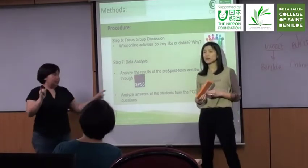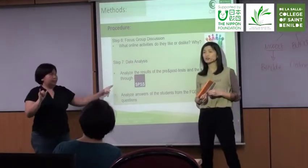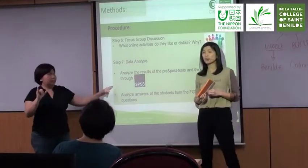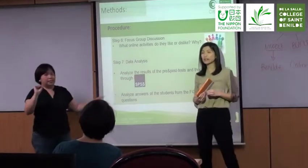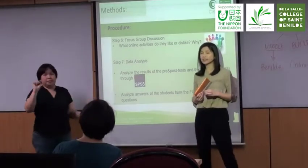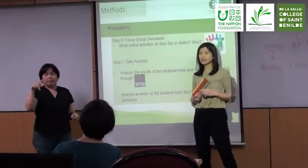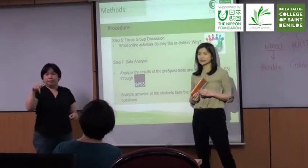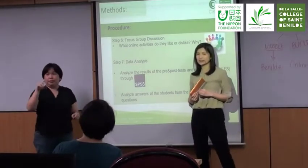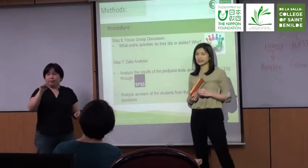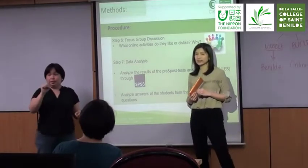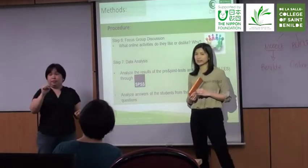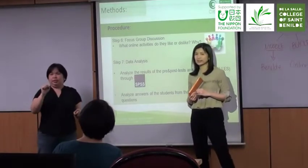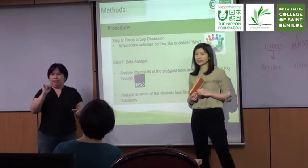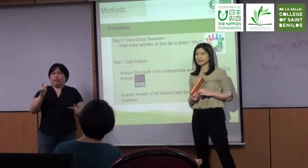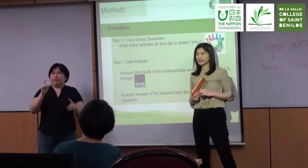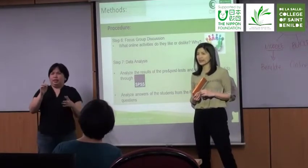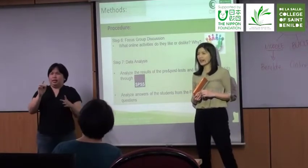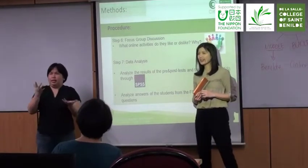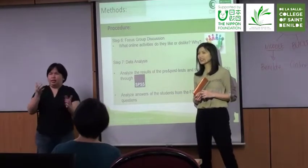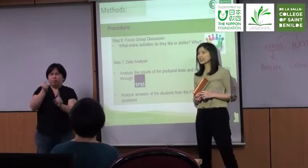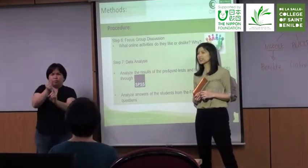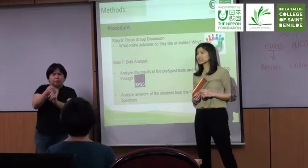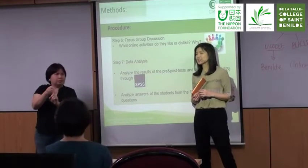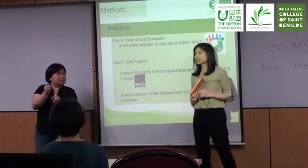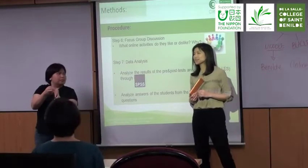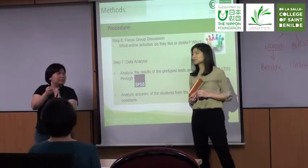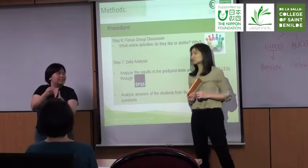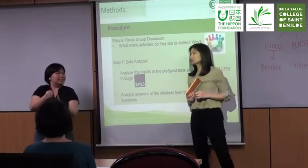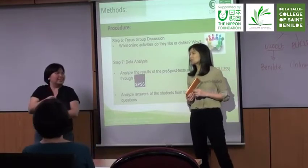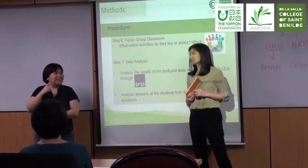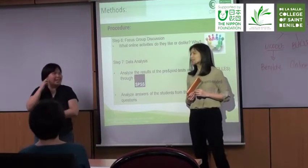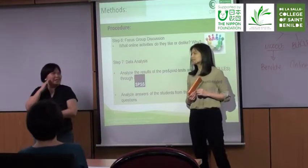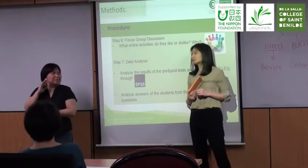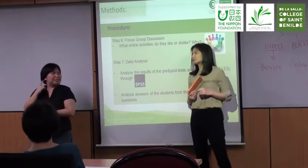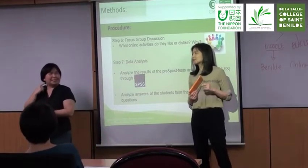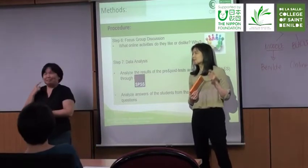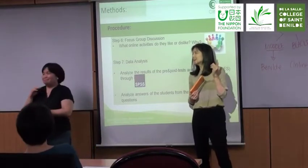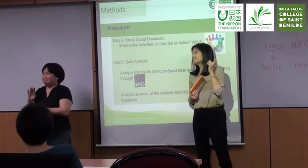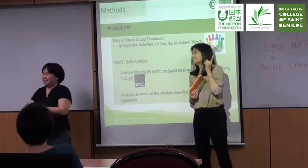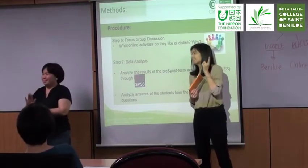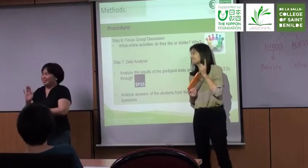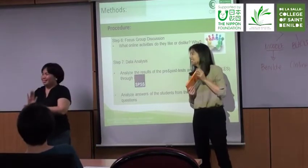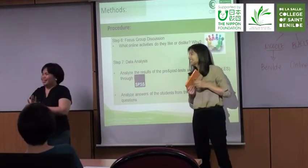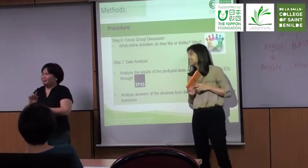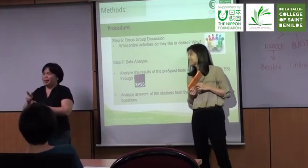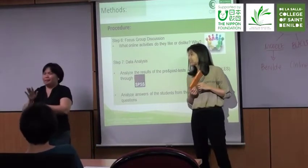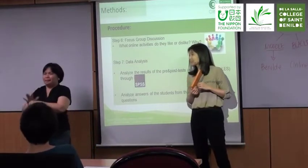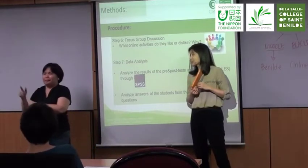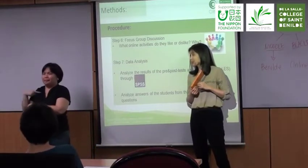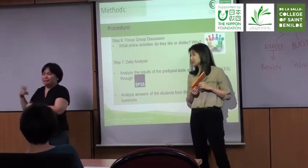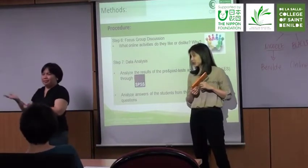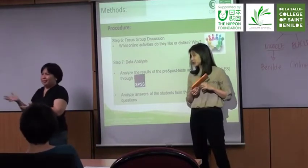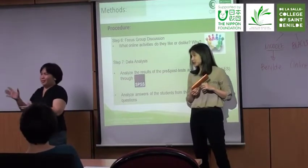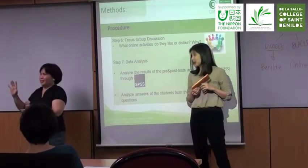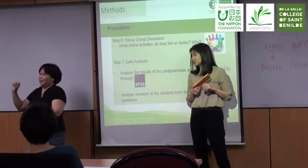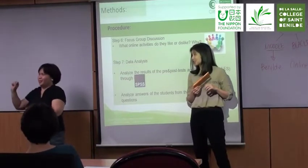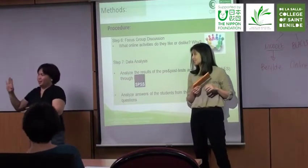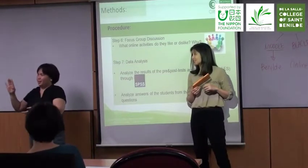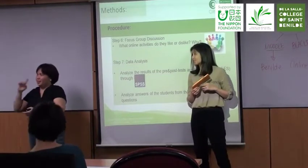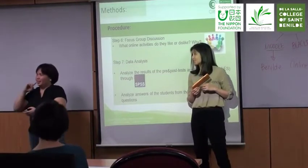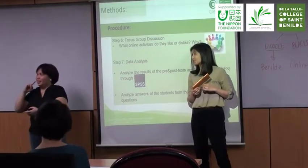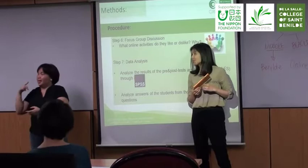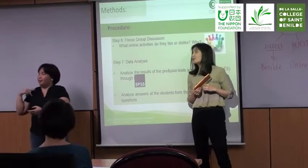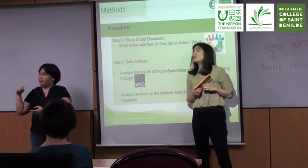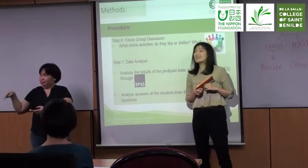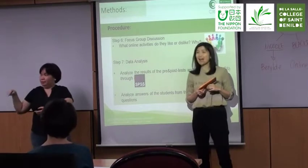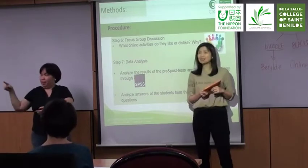It's a software. I think it's expensive, but we can use the one here in CSB if we want to do actual